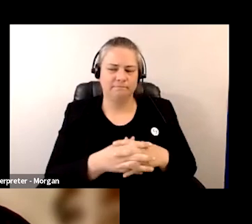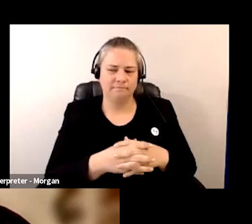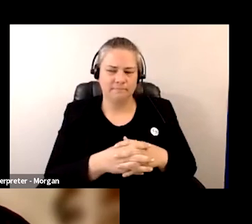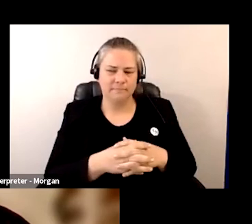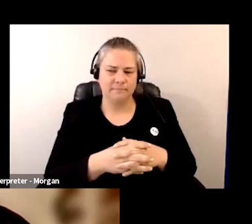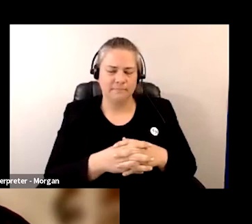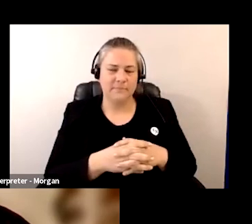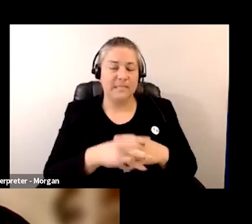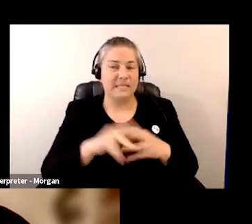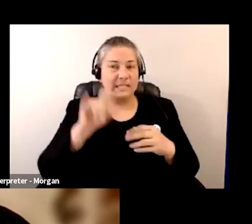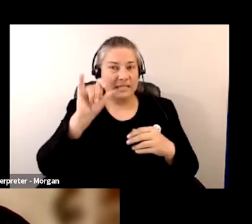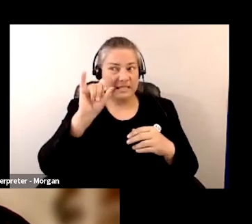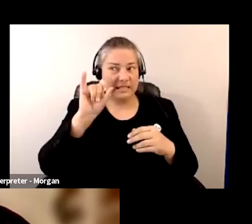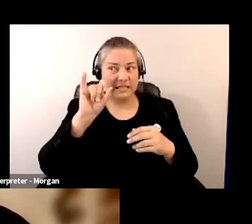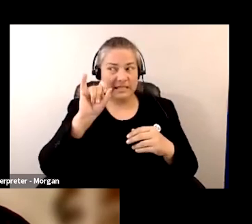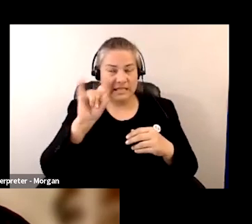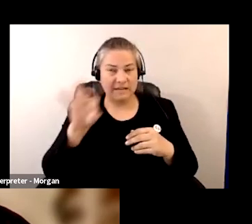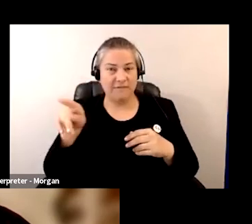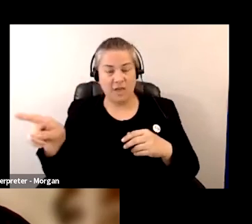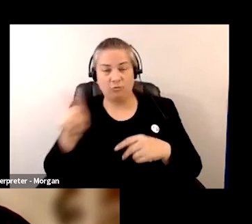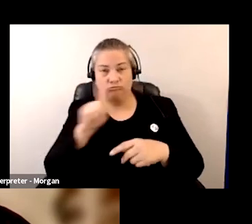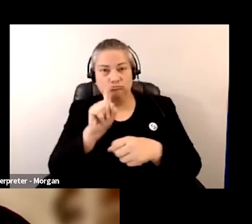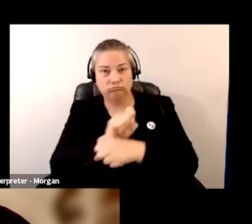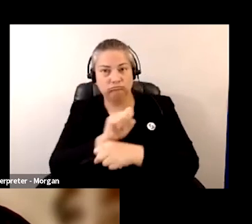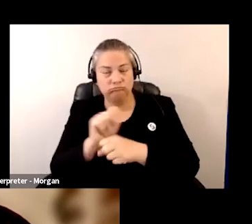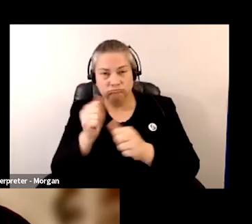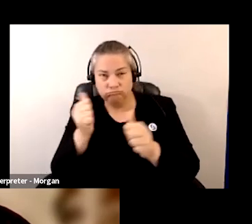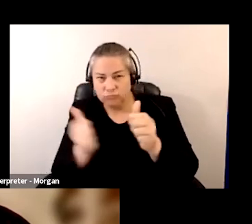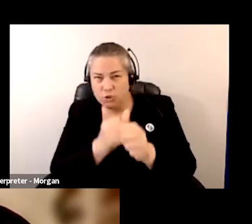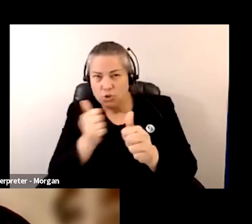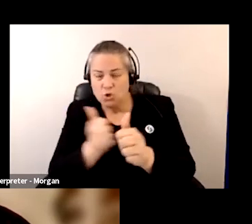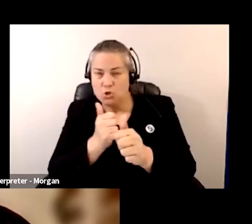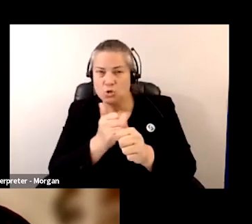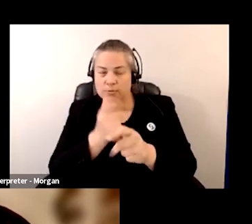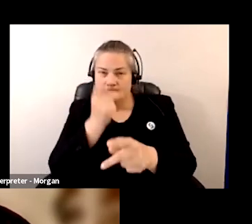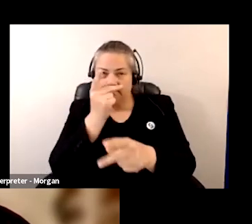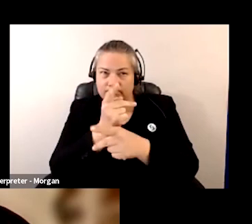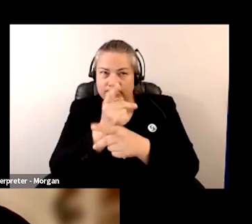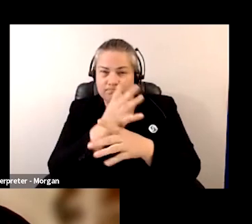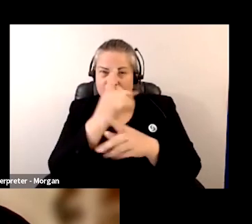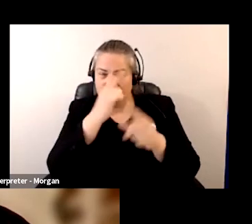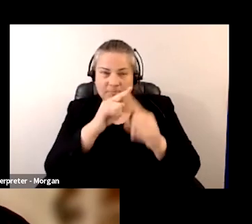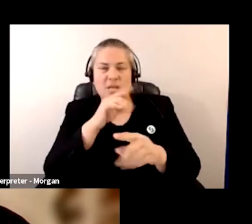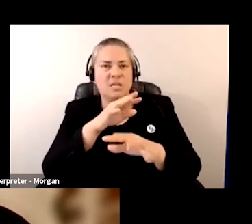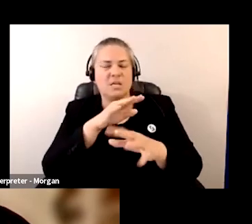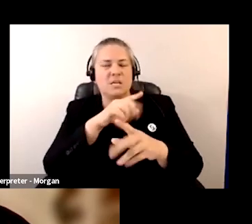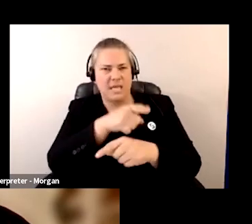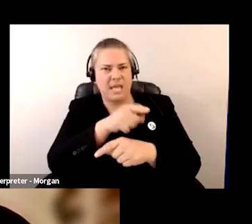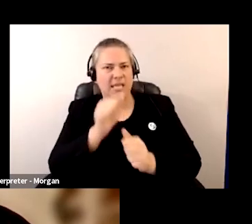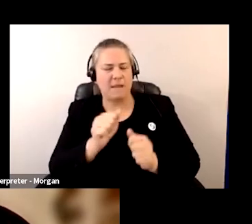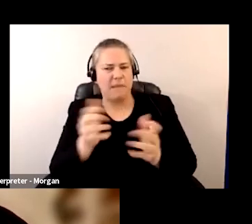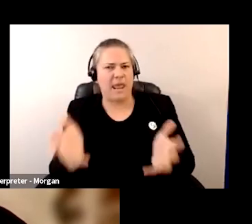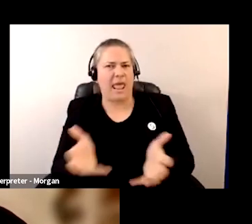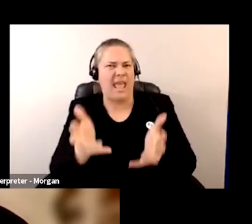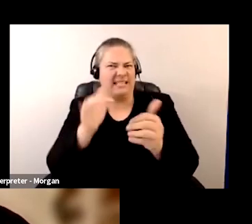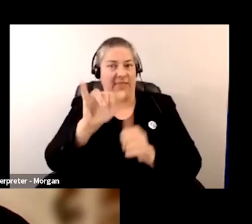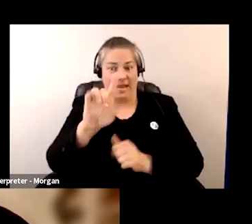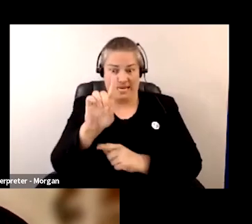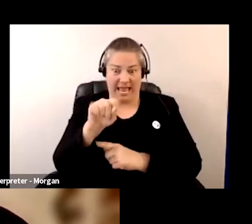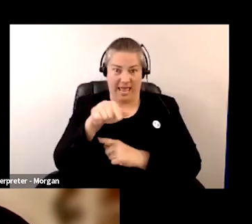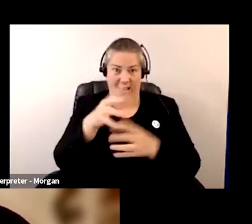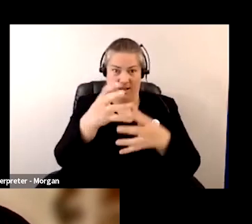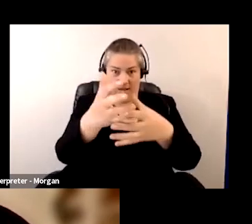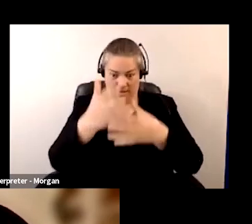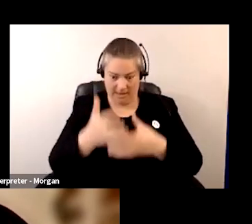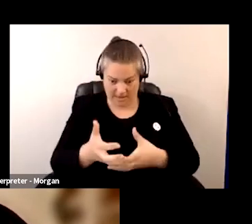if pursued diligently, could really enhance the kinds of data that are available. I guess I should mention that there